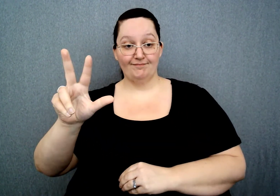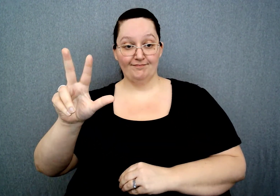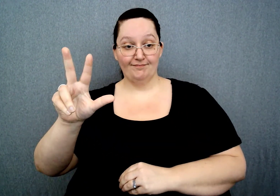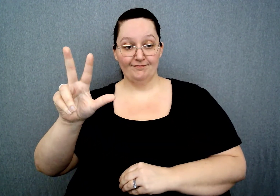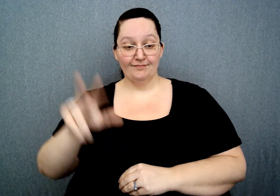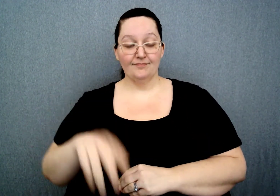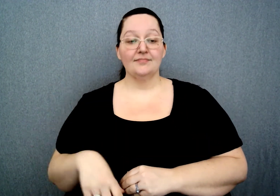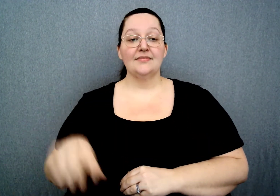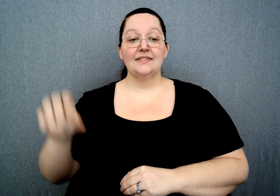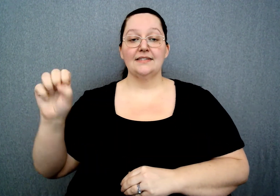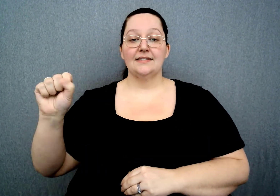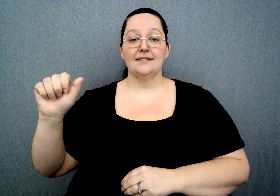Number 43,